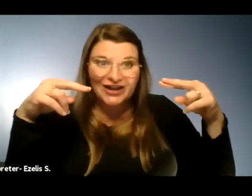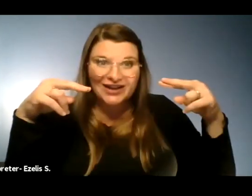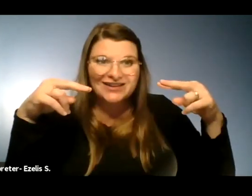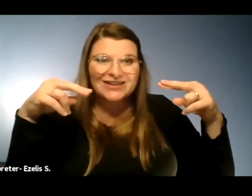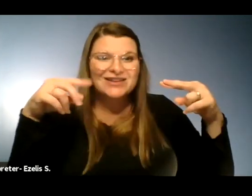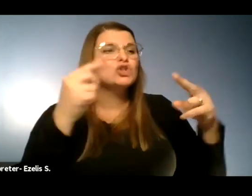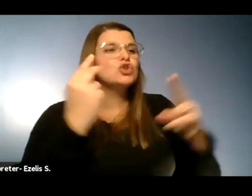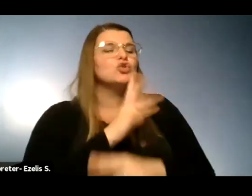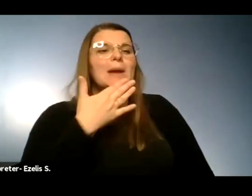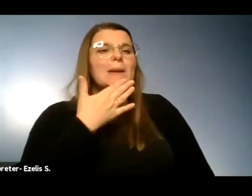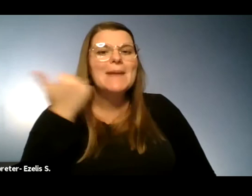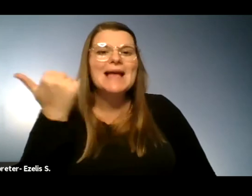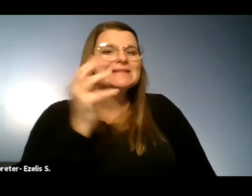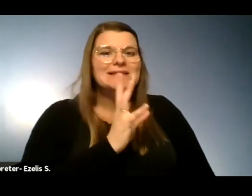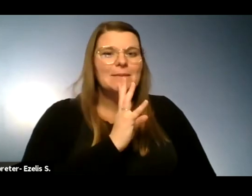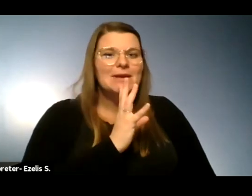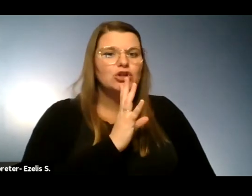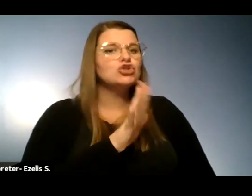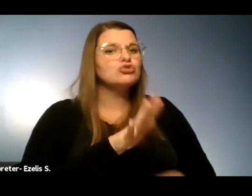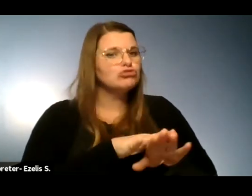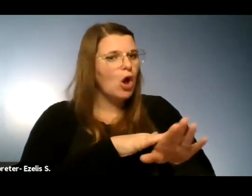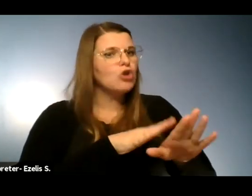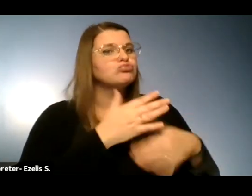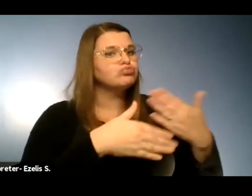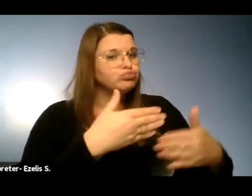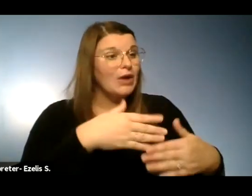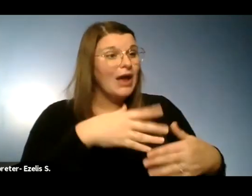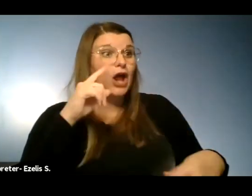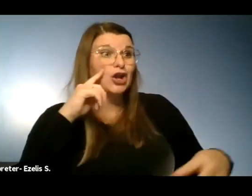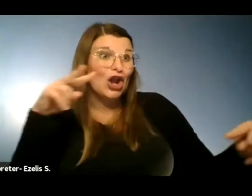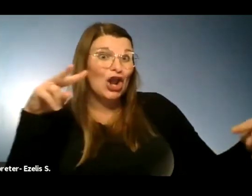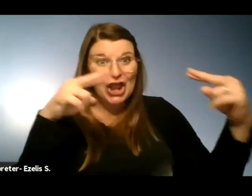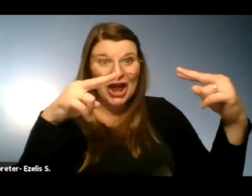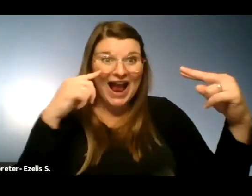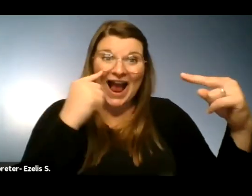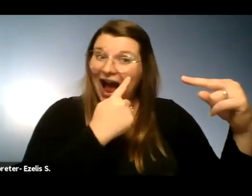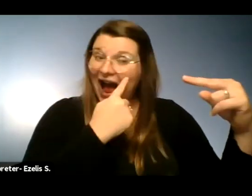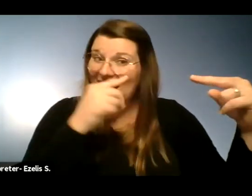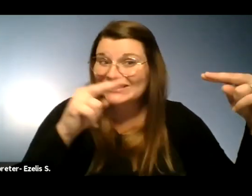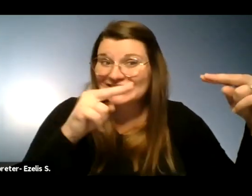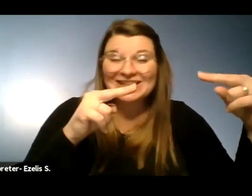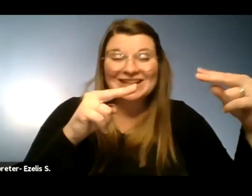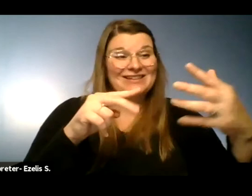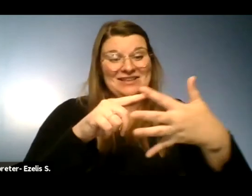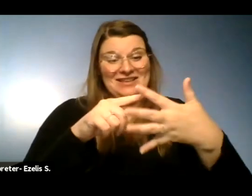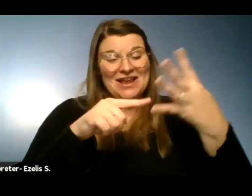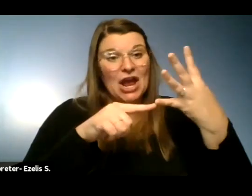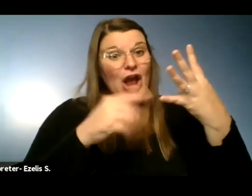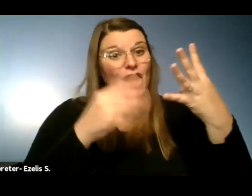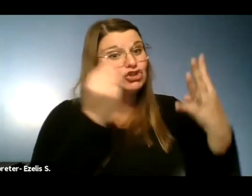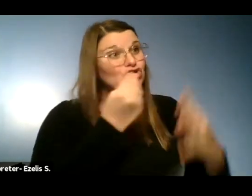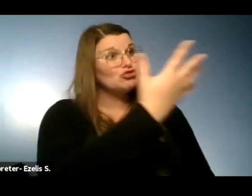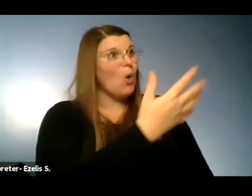best speech. She looked him right in the eyes and she told him what she